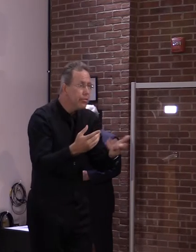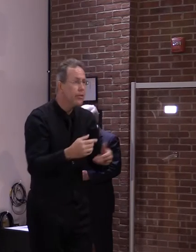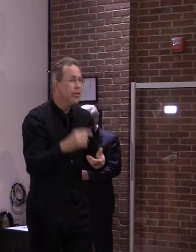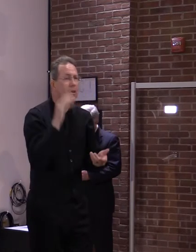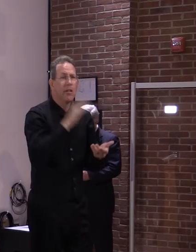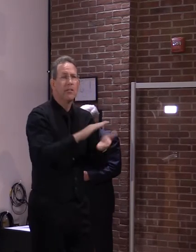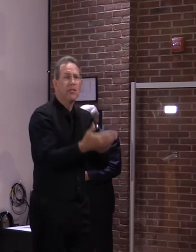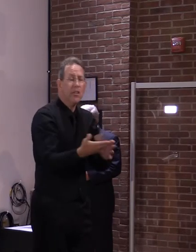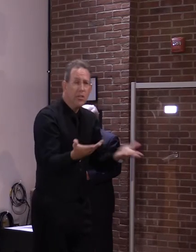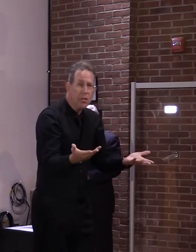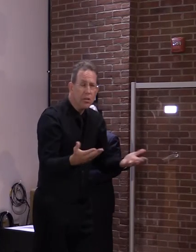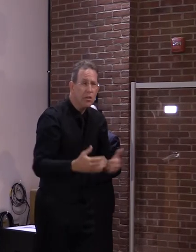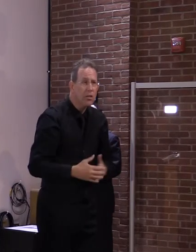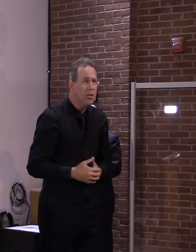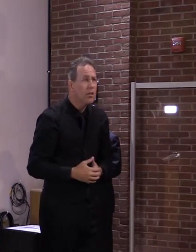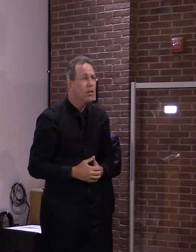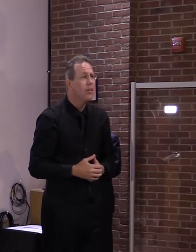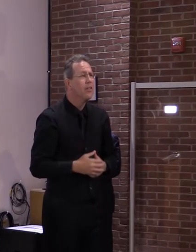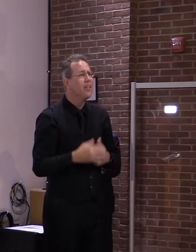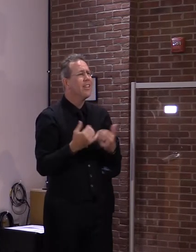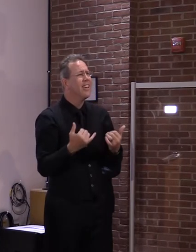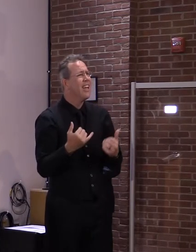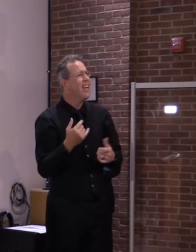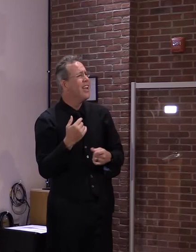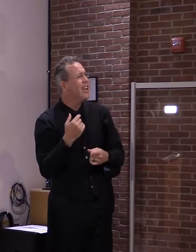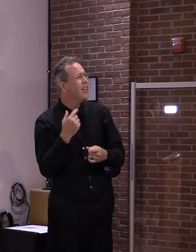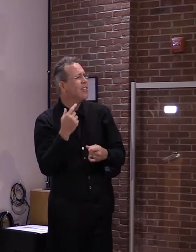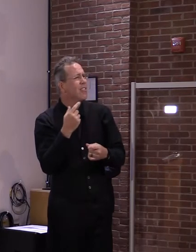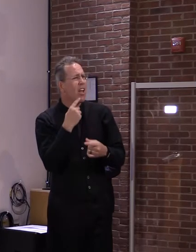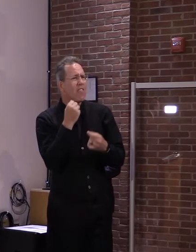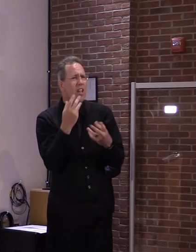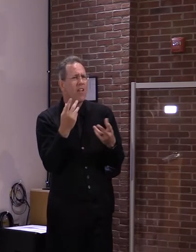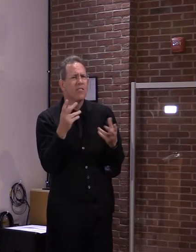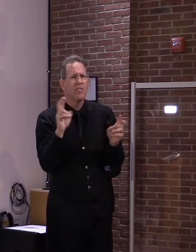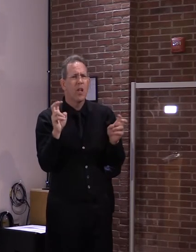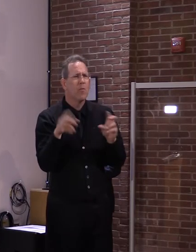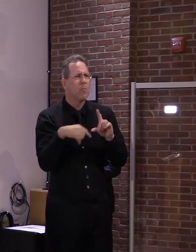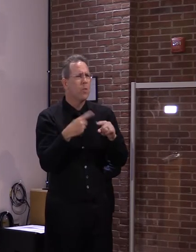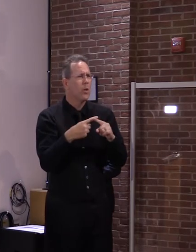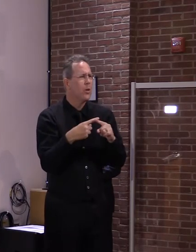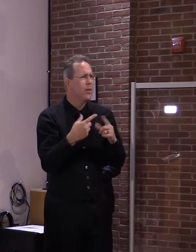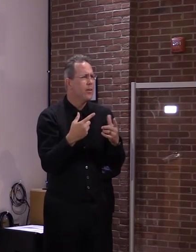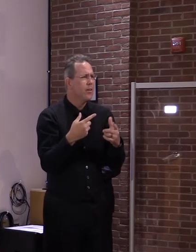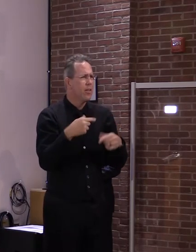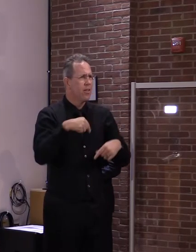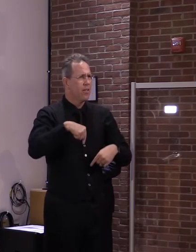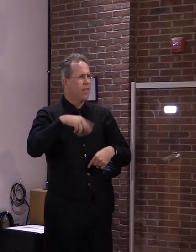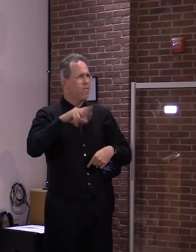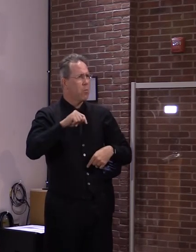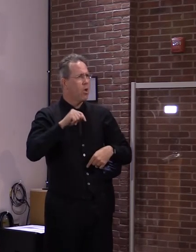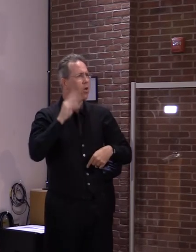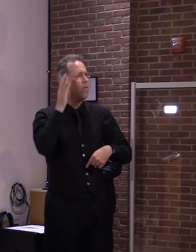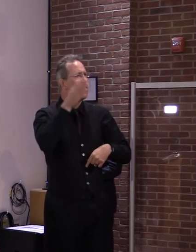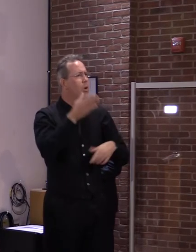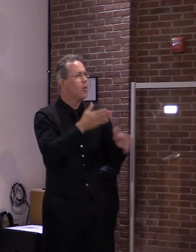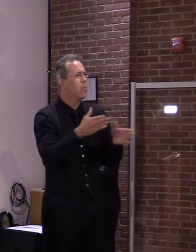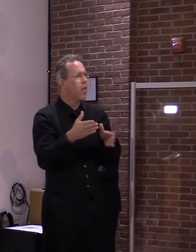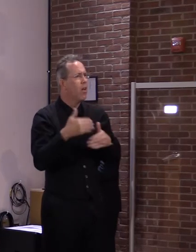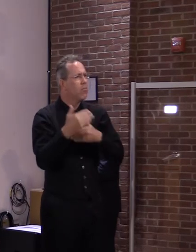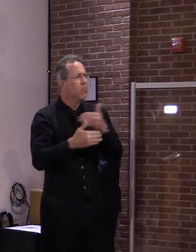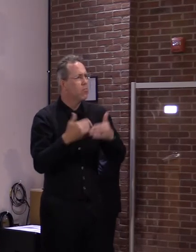an issue now as to where we are in our Vermont forward progress, because we've obviously evolved